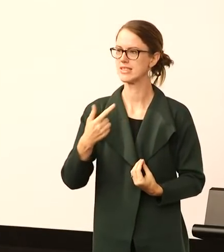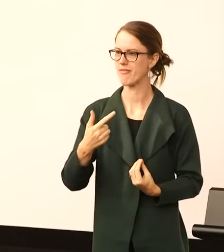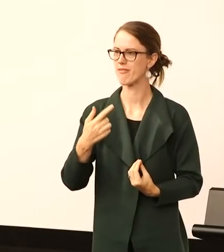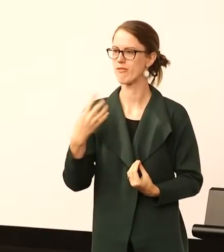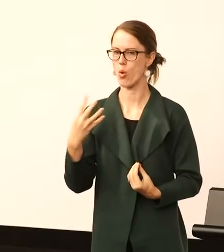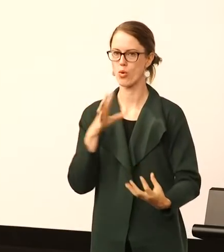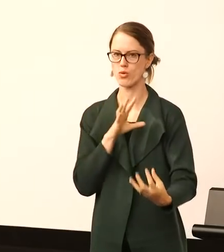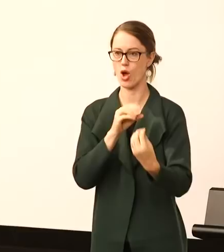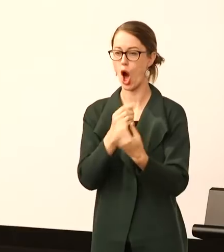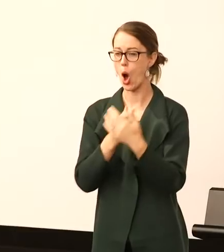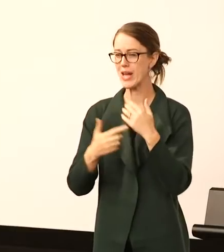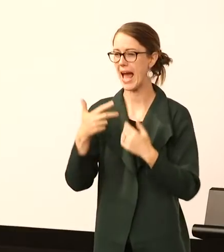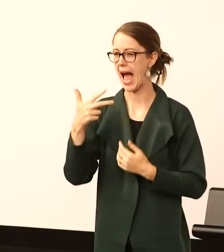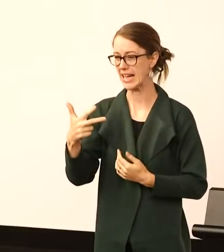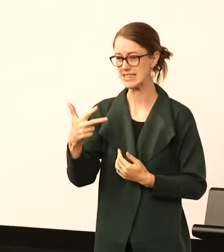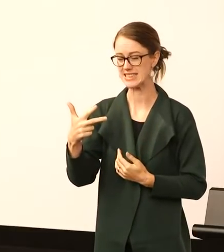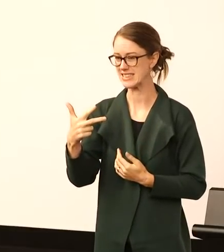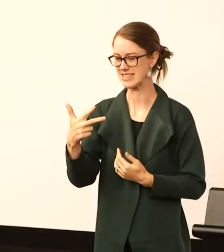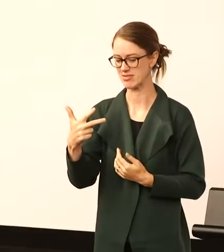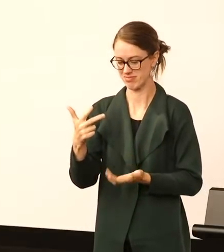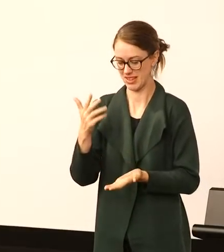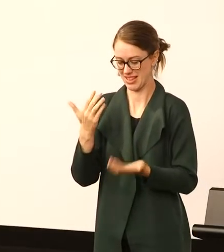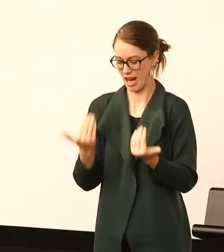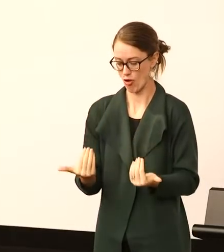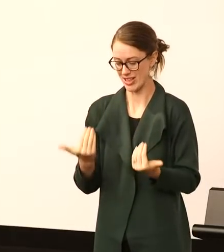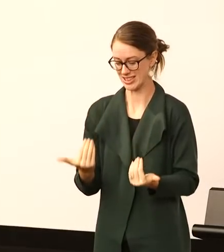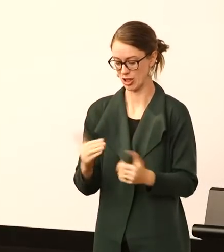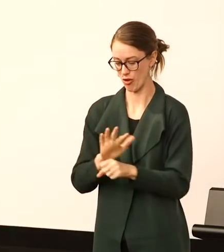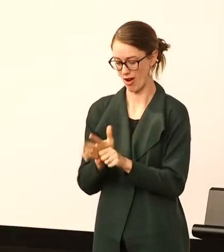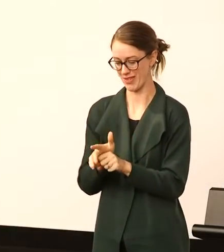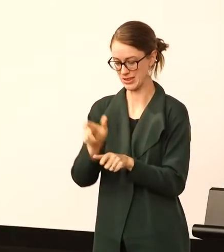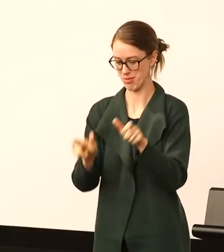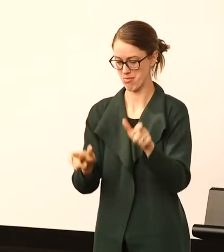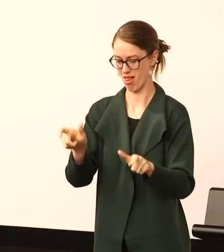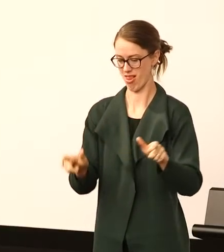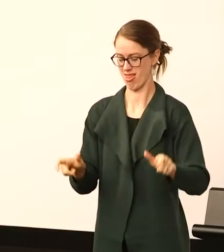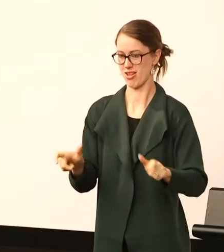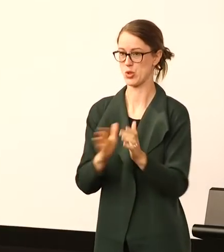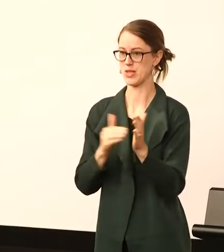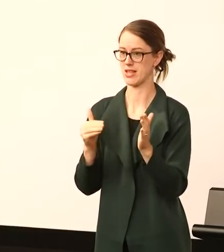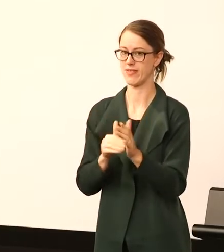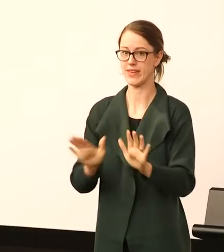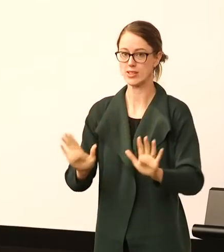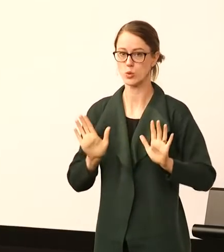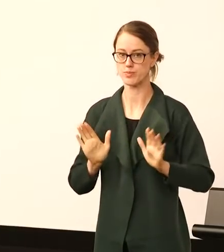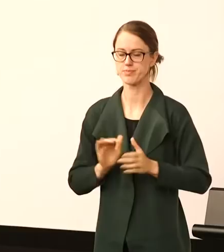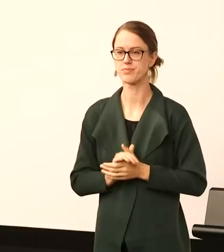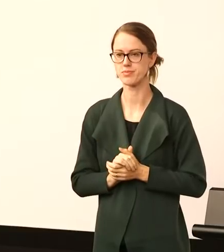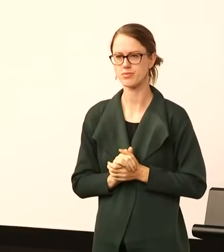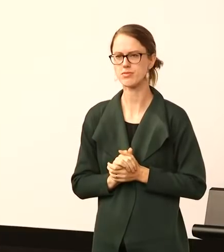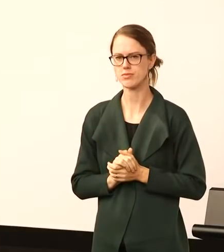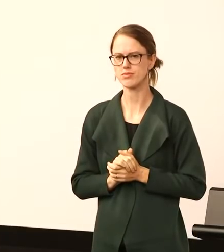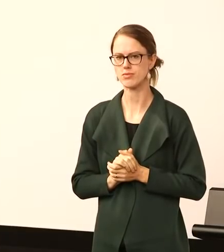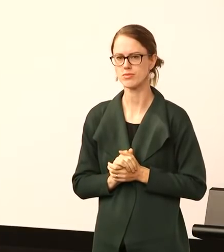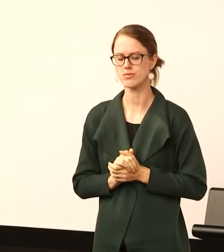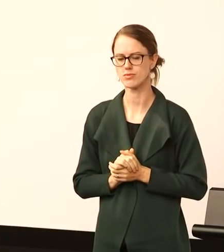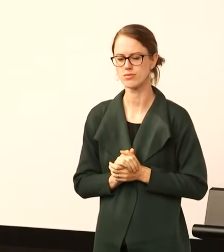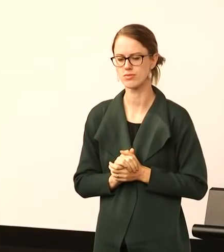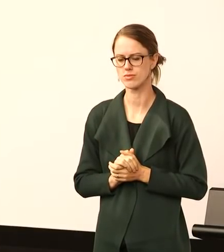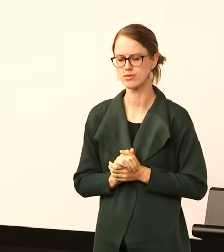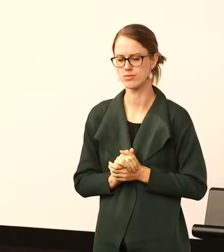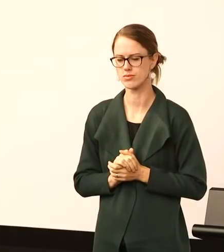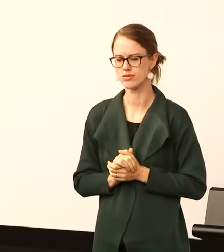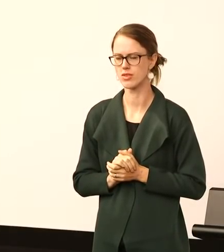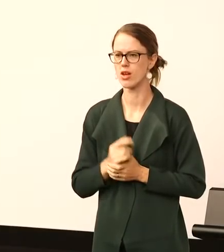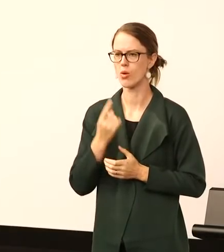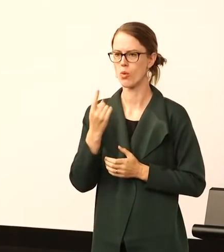1,474. We only have 8 remaining cases considered to be active. I've also been asked to provide some comment